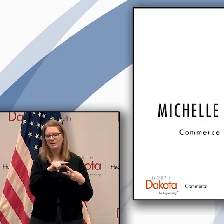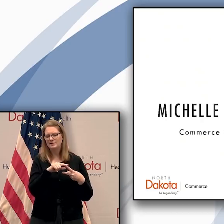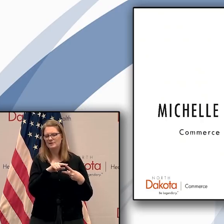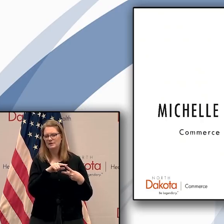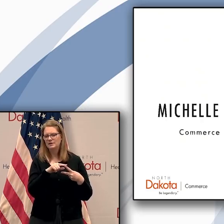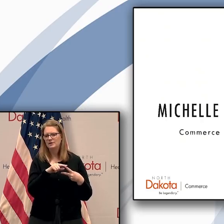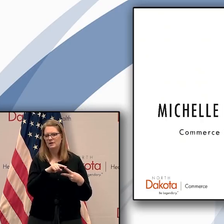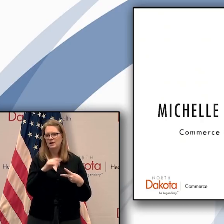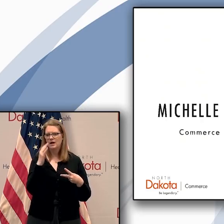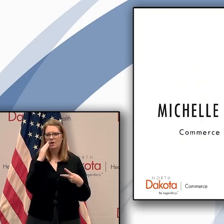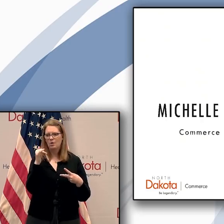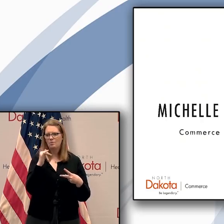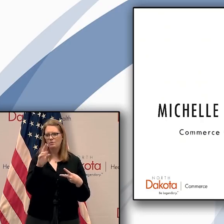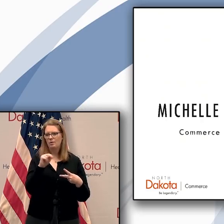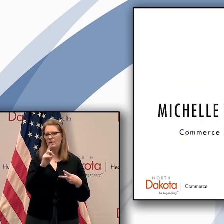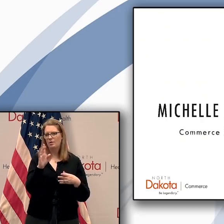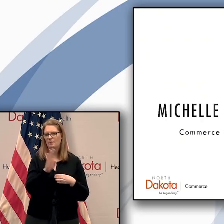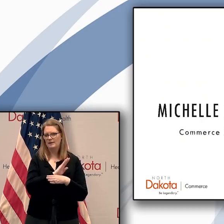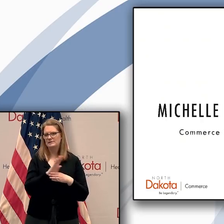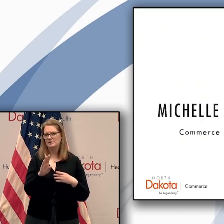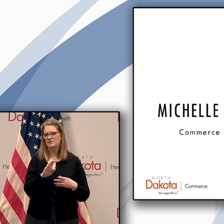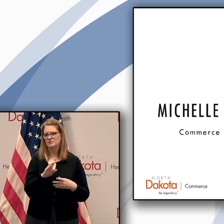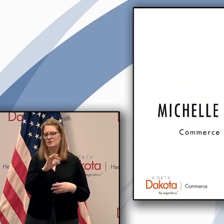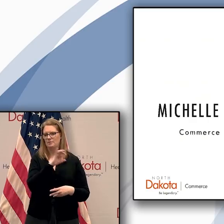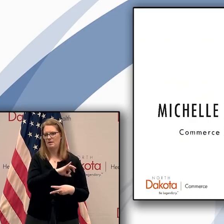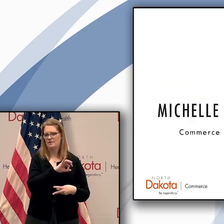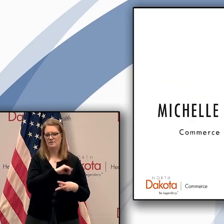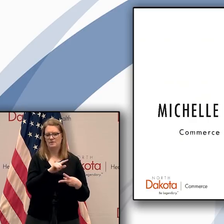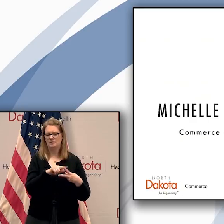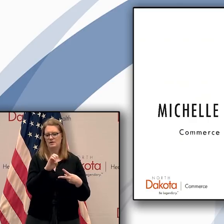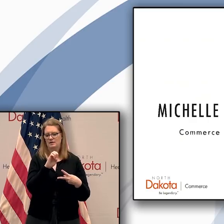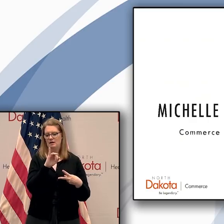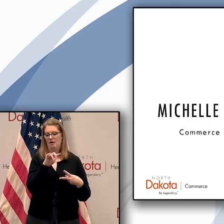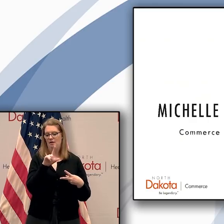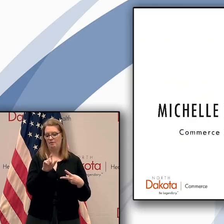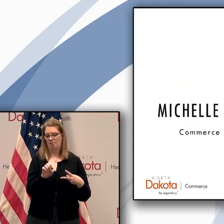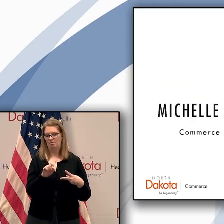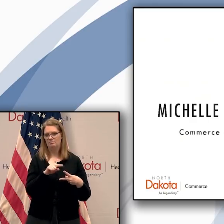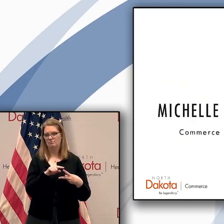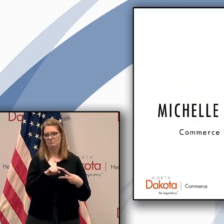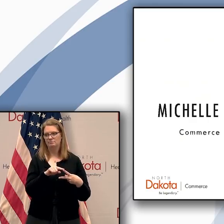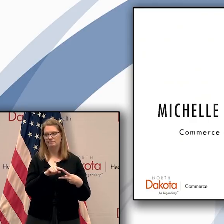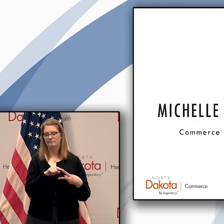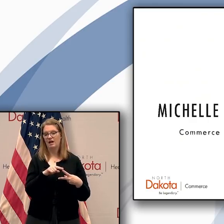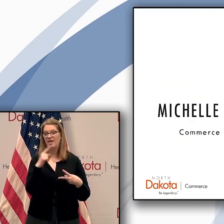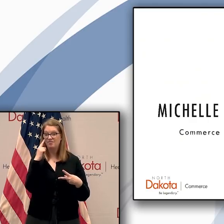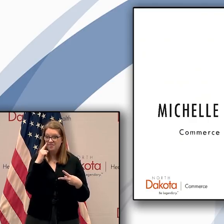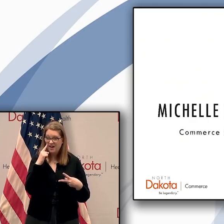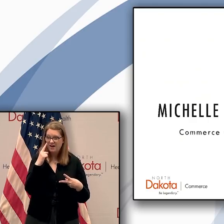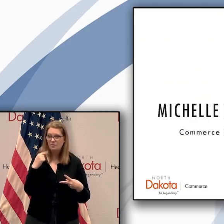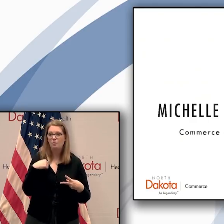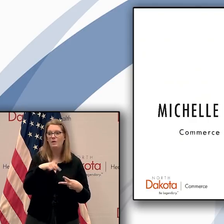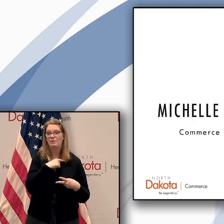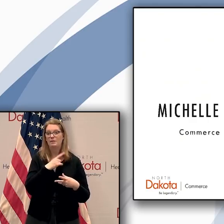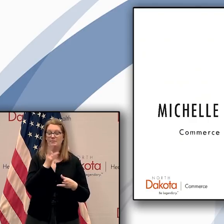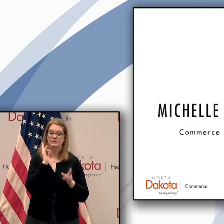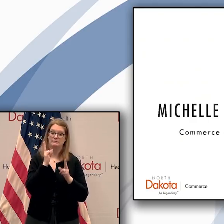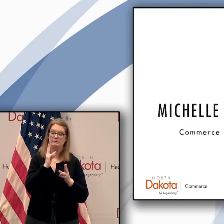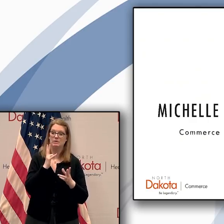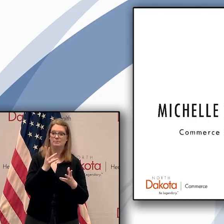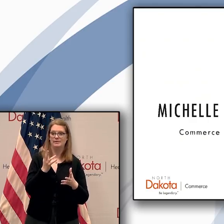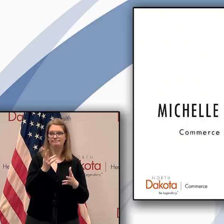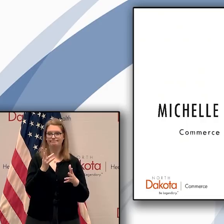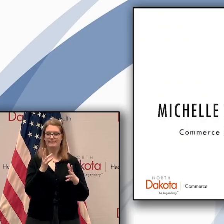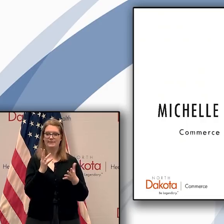when it's all said and done, that North Dakota businesses did benefit from the EIDL. I believe that we were able to act as quickly as any other state